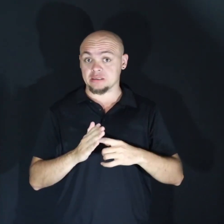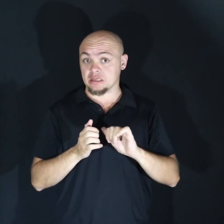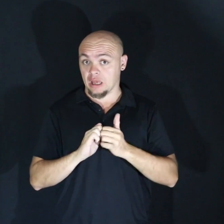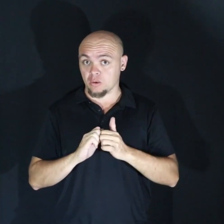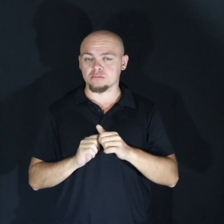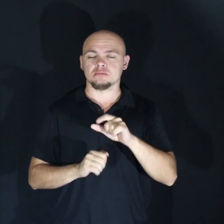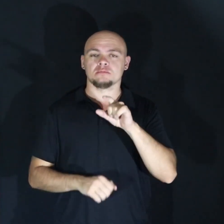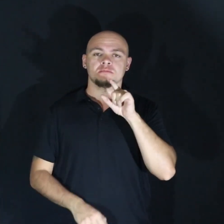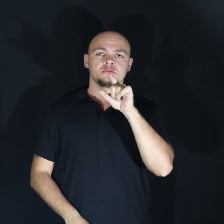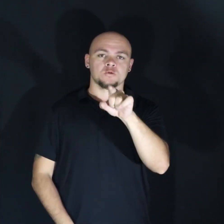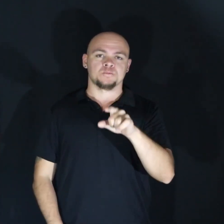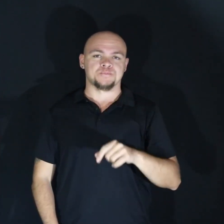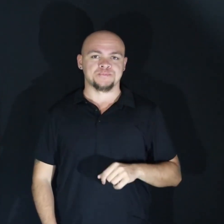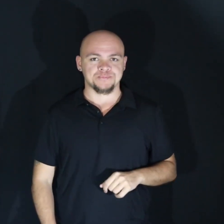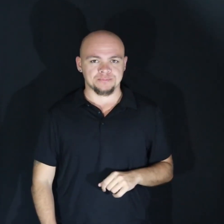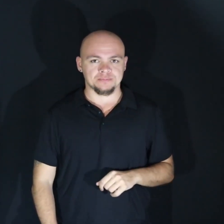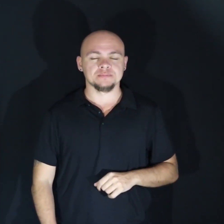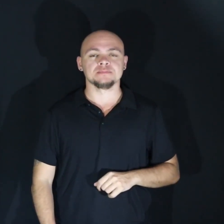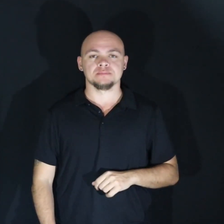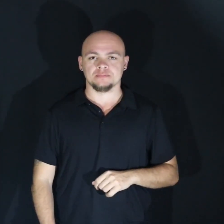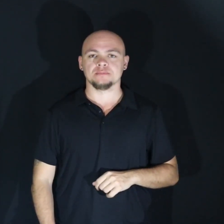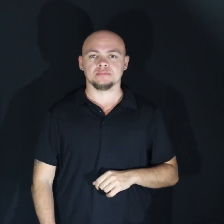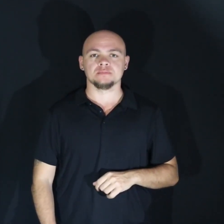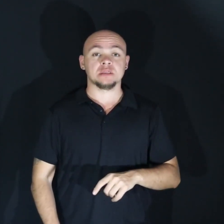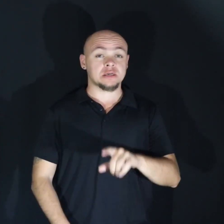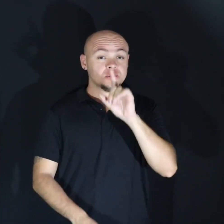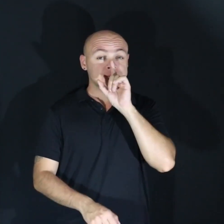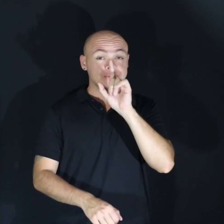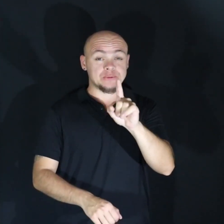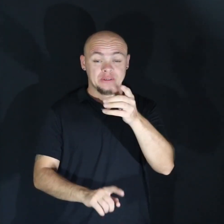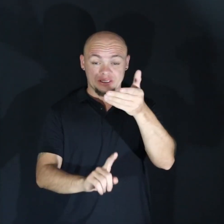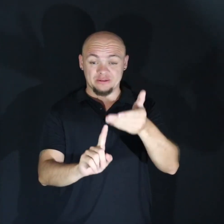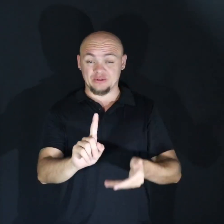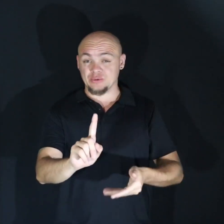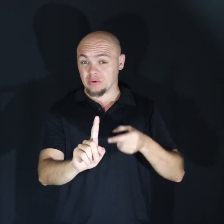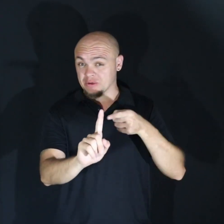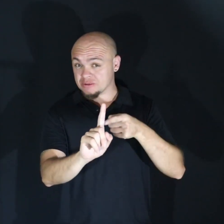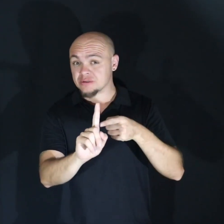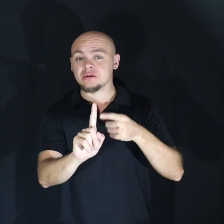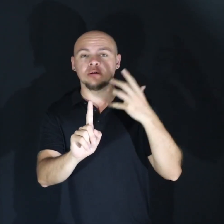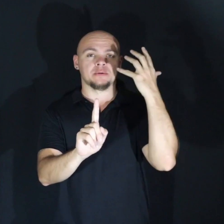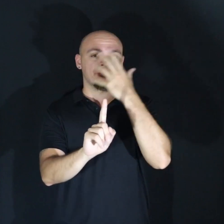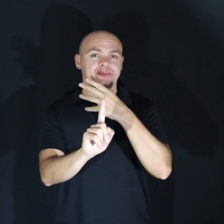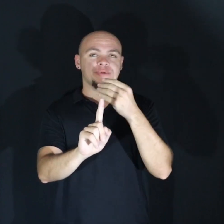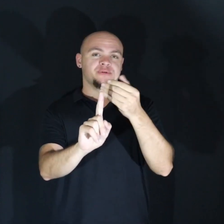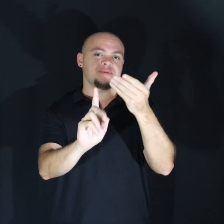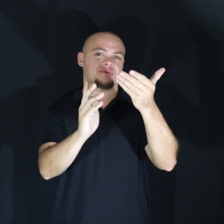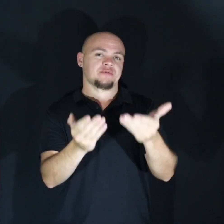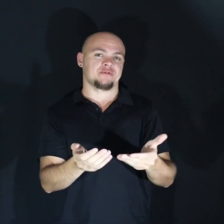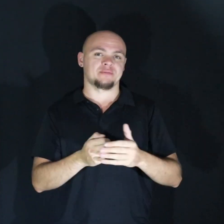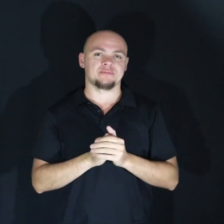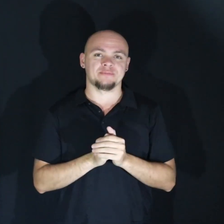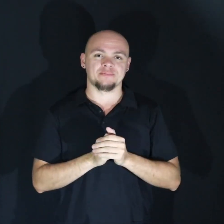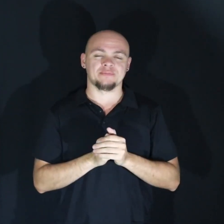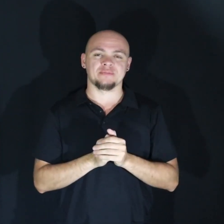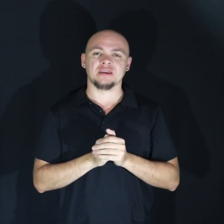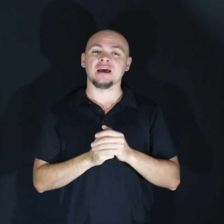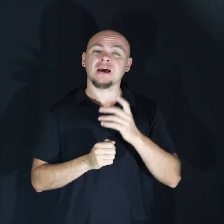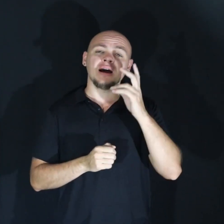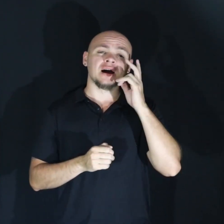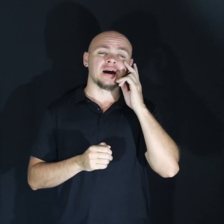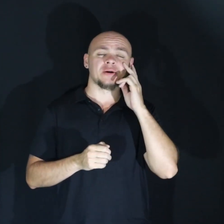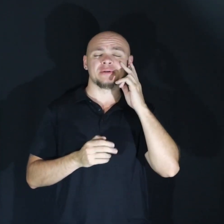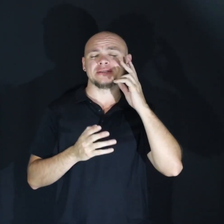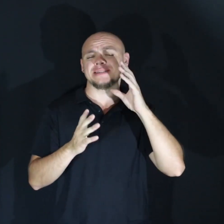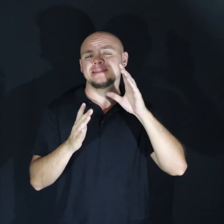you, because you truly are beautiful. I know you see it,